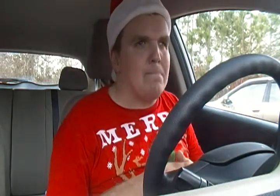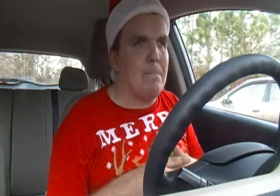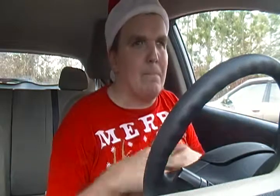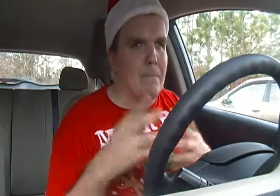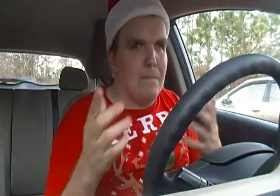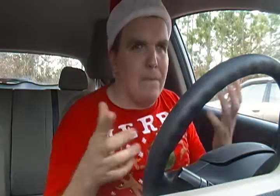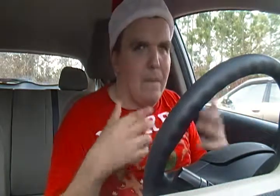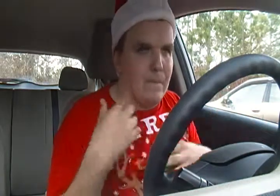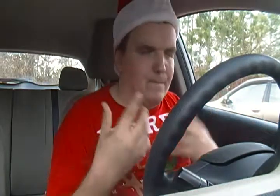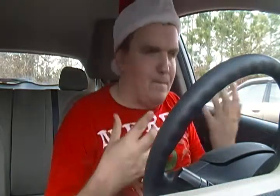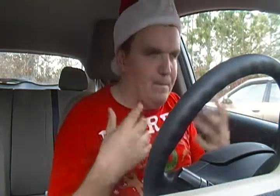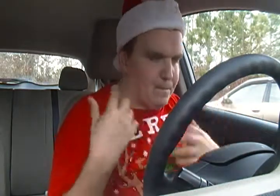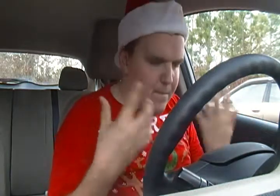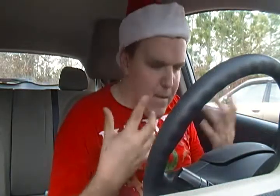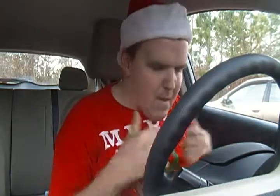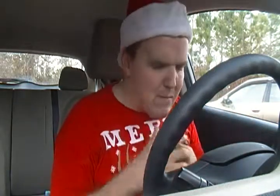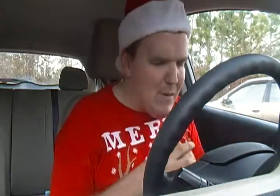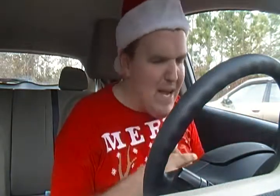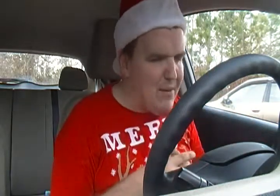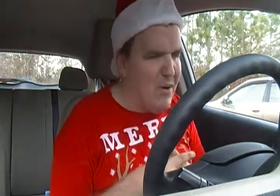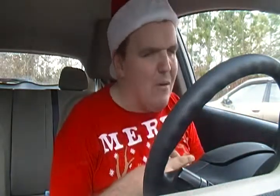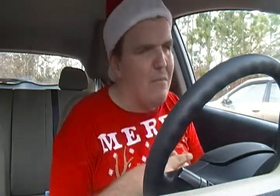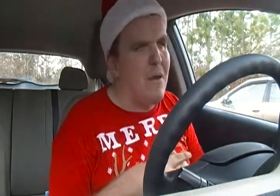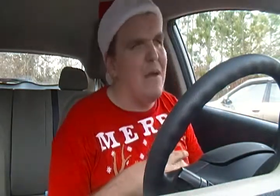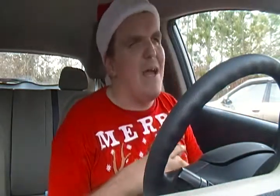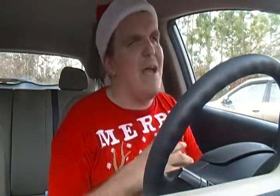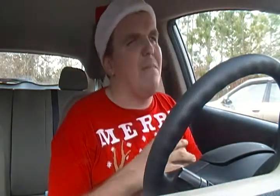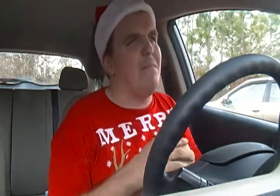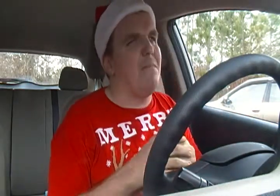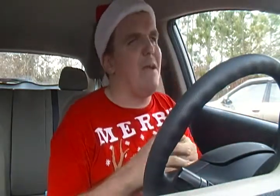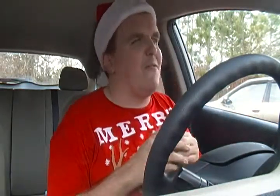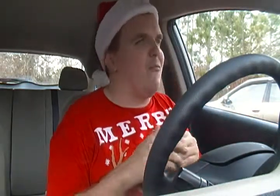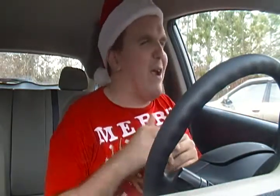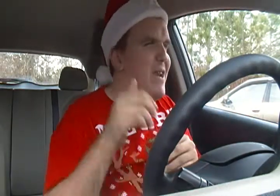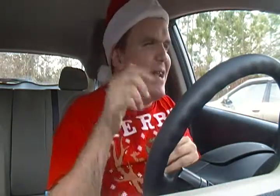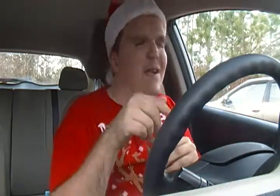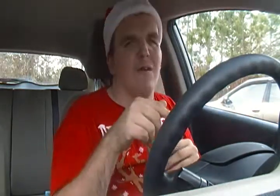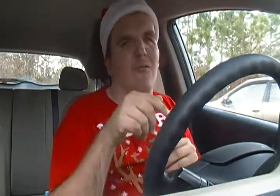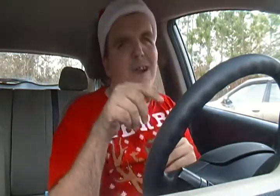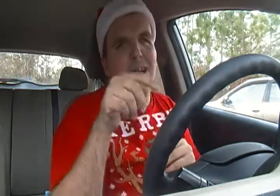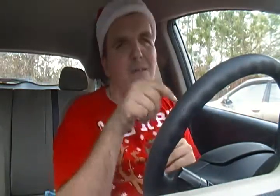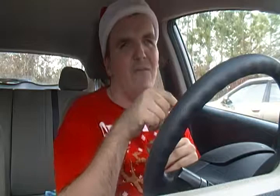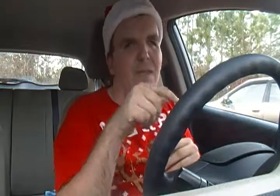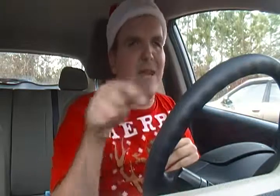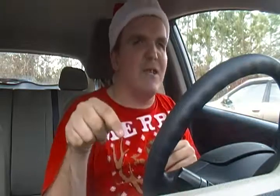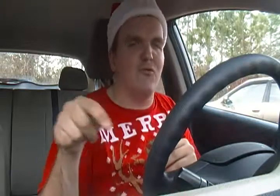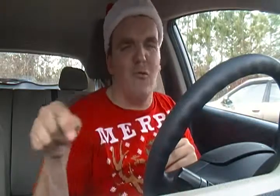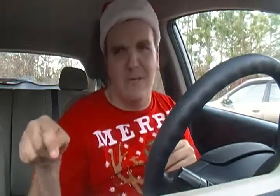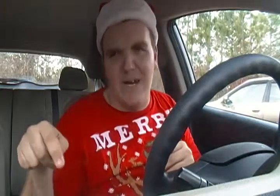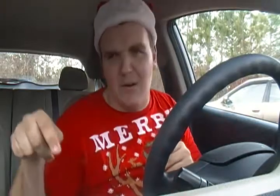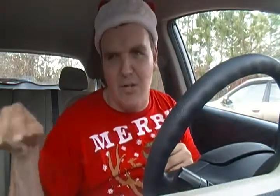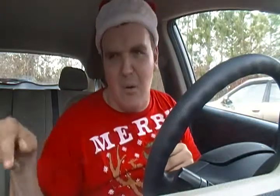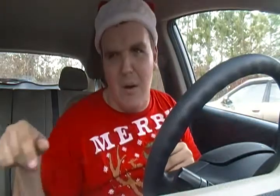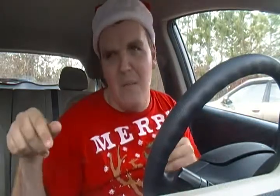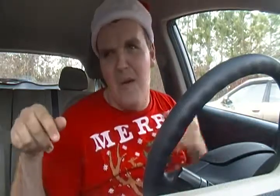he keeps on going and then randy randy flick and schwartz they all show up